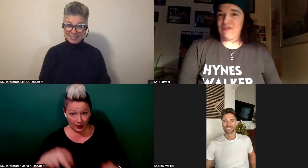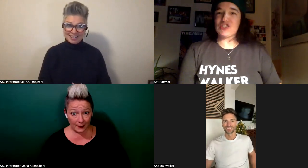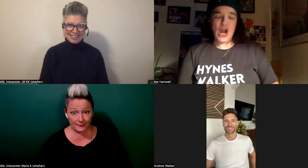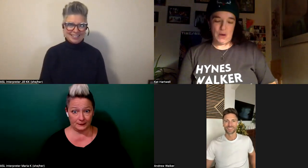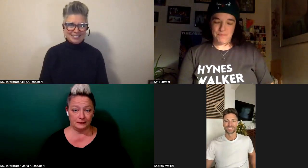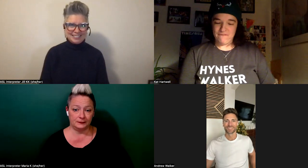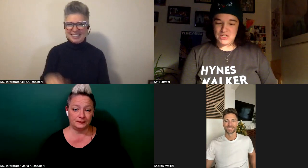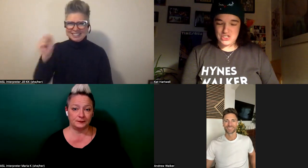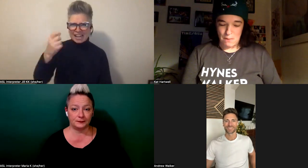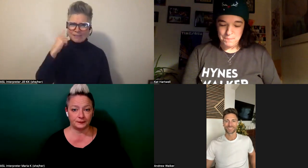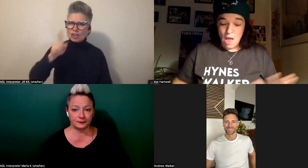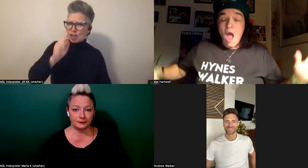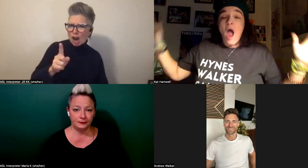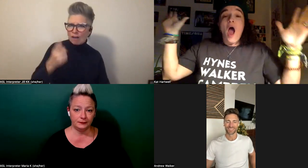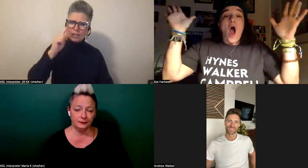Yeah, for sure.